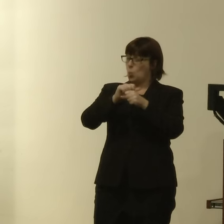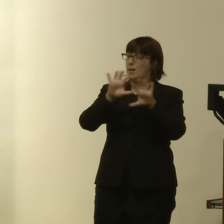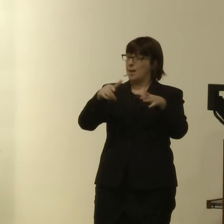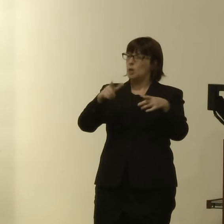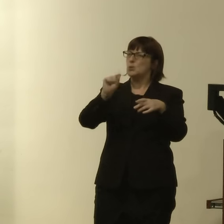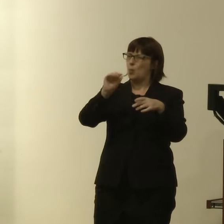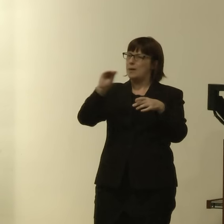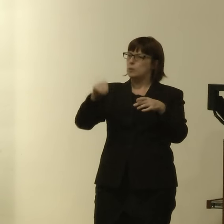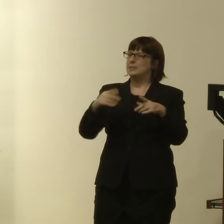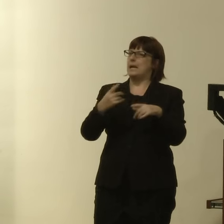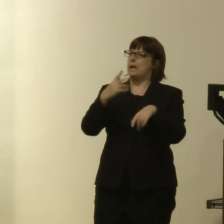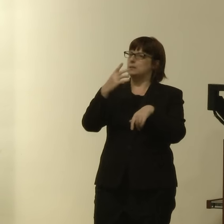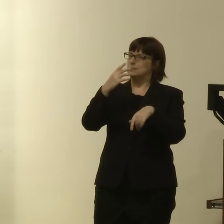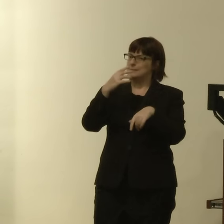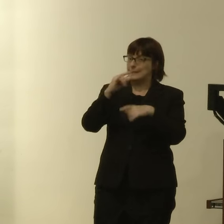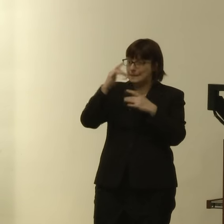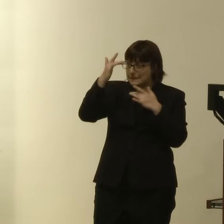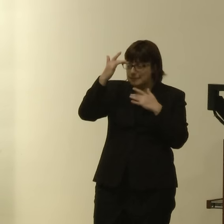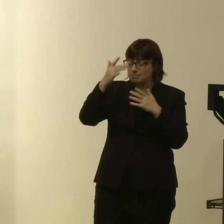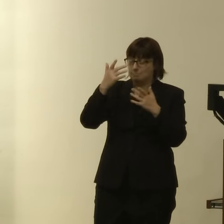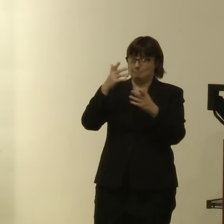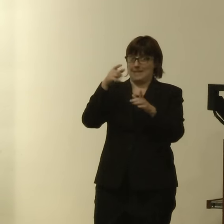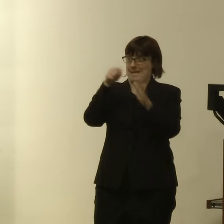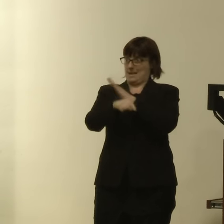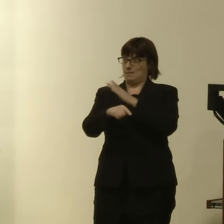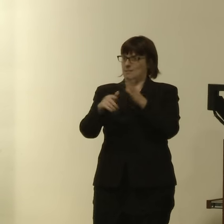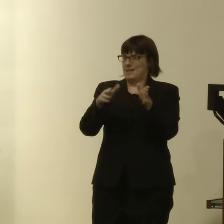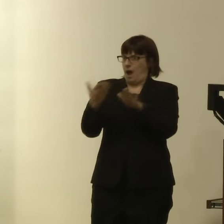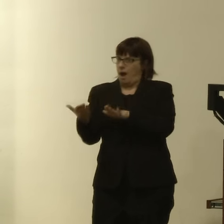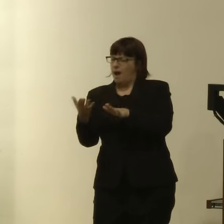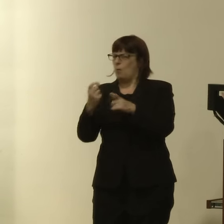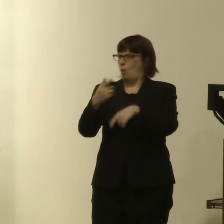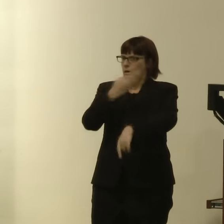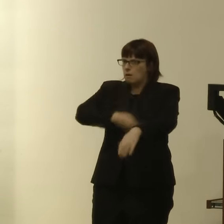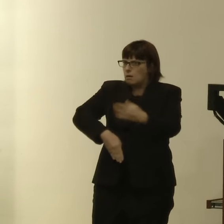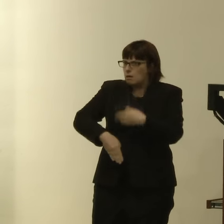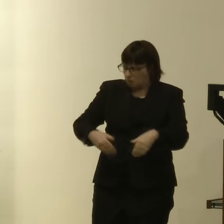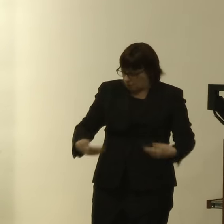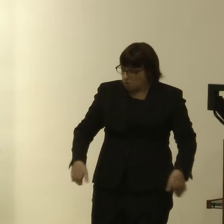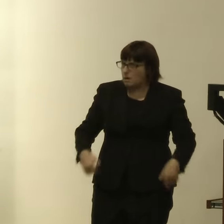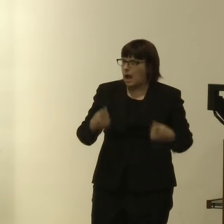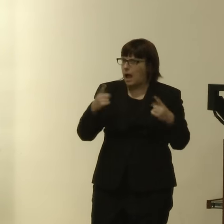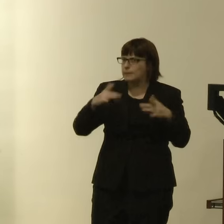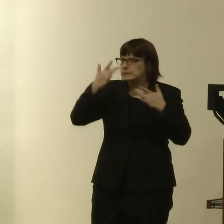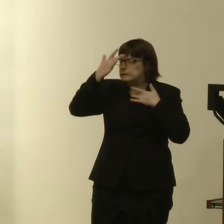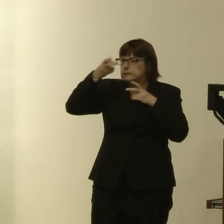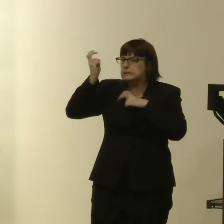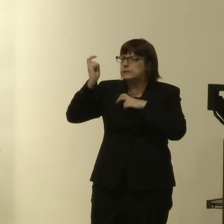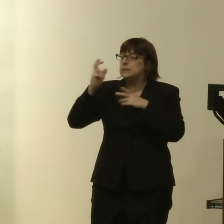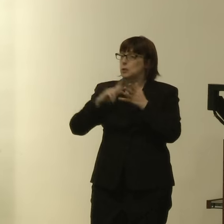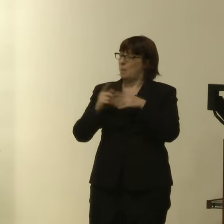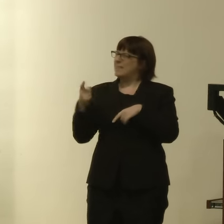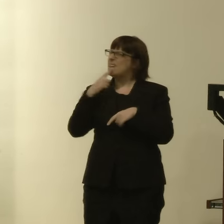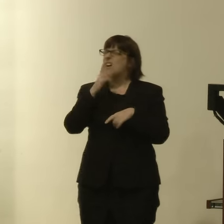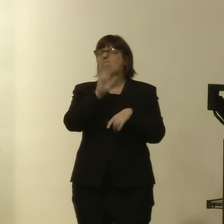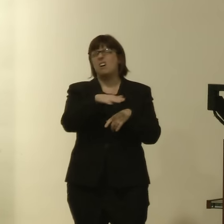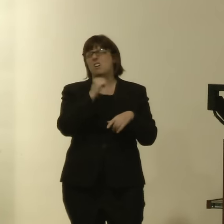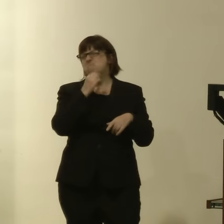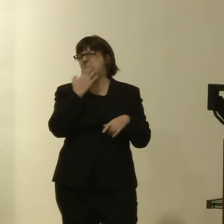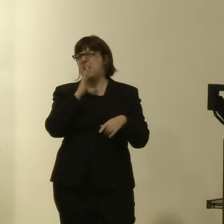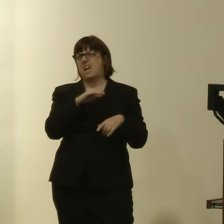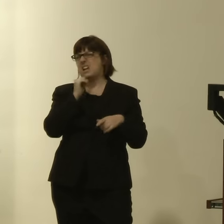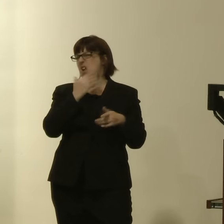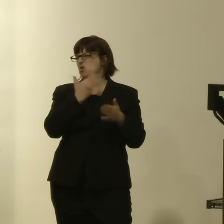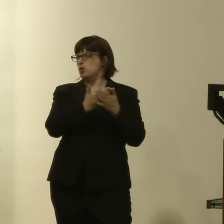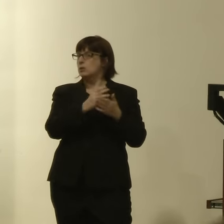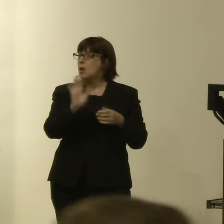maimed. So I'm loath to just say, oh, well, they're not good. I don't believe that. In fact, they have